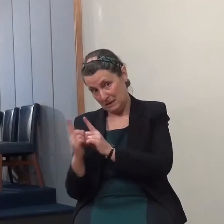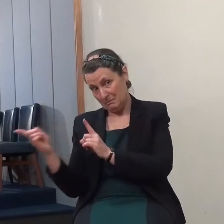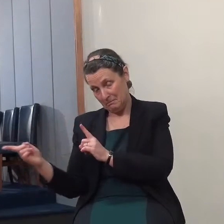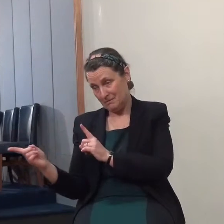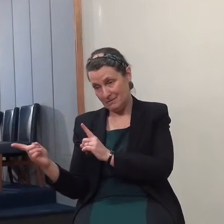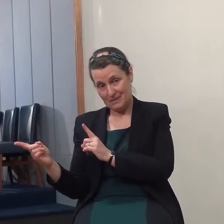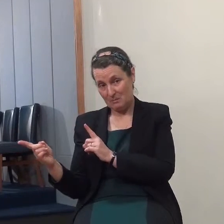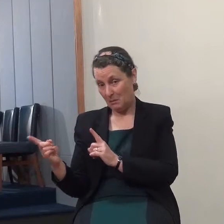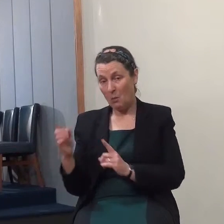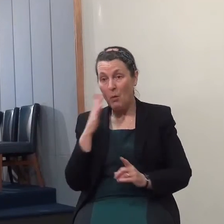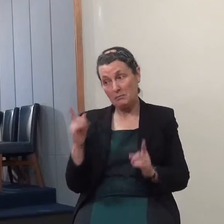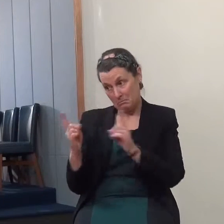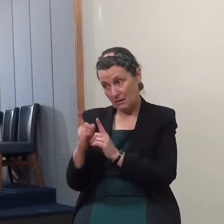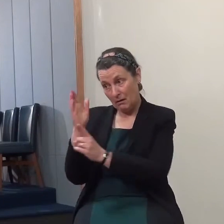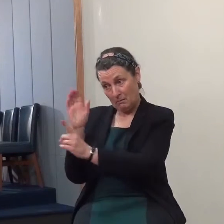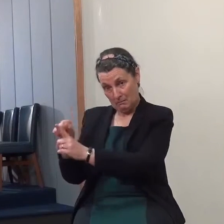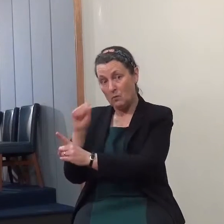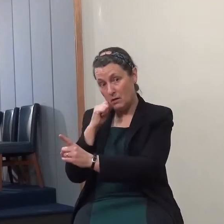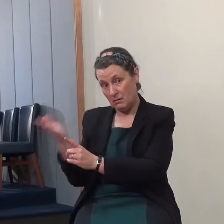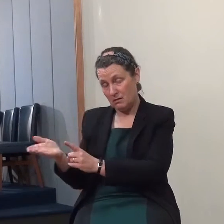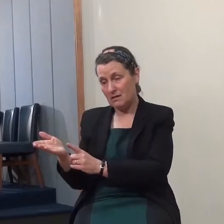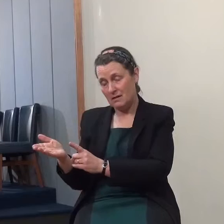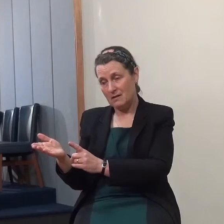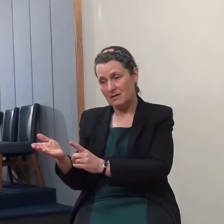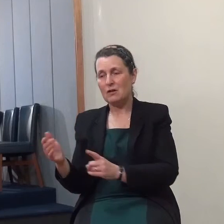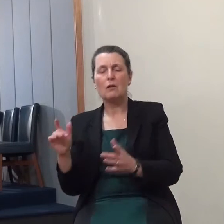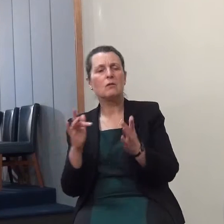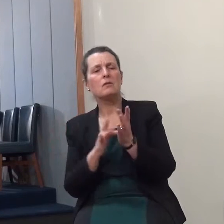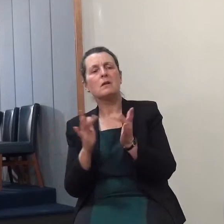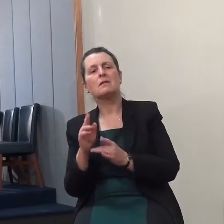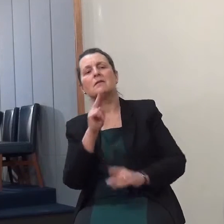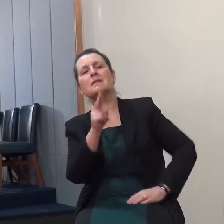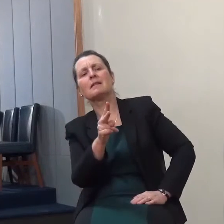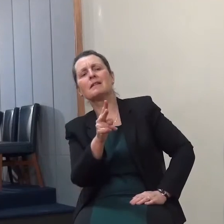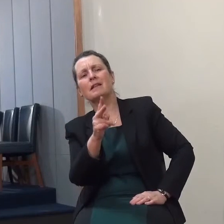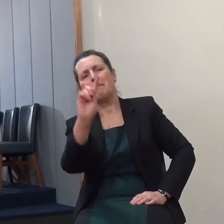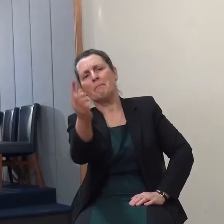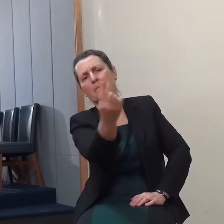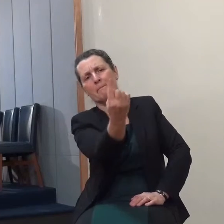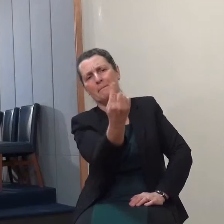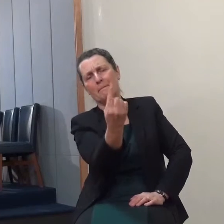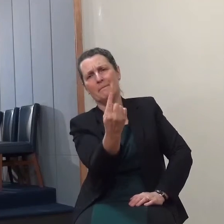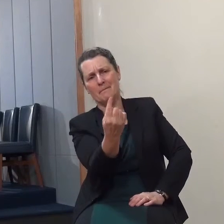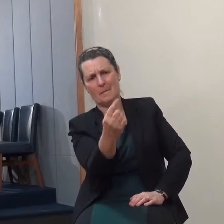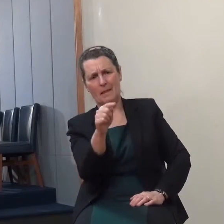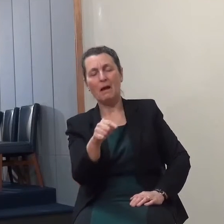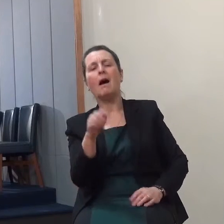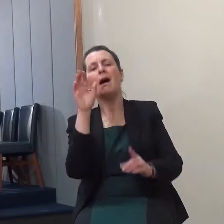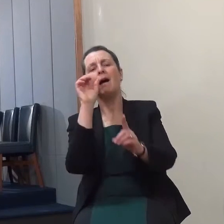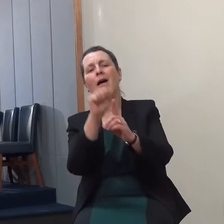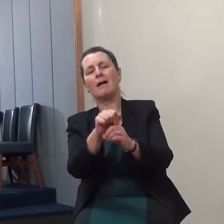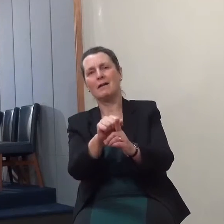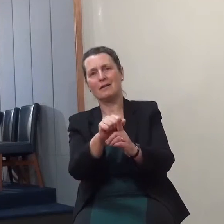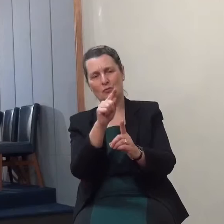realize. And Jesus saw Nathanael coming to him and said of him, behold, an Israelite indeed, in whom is